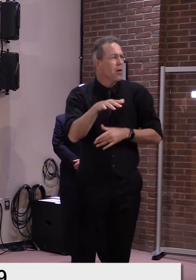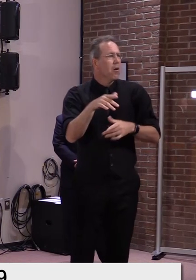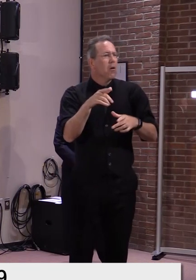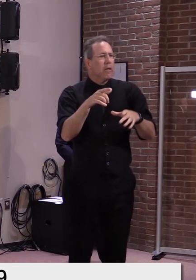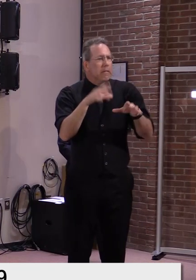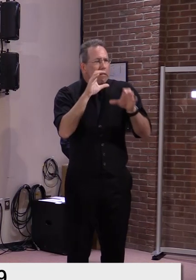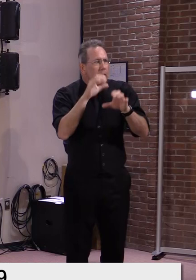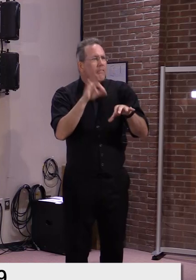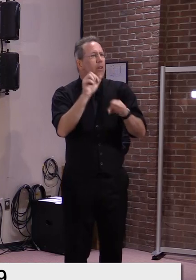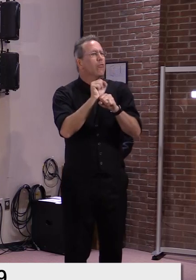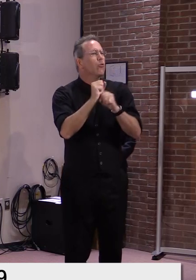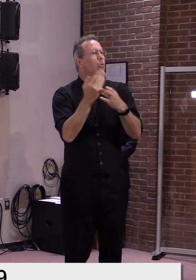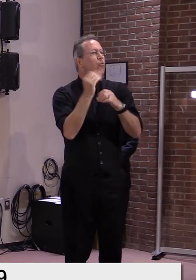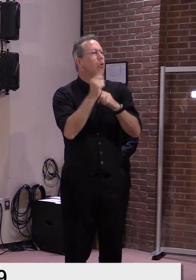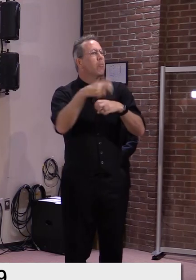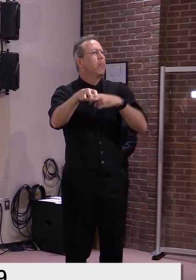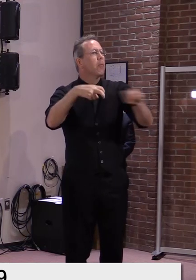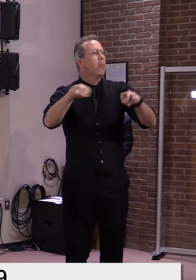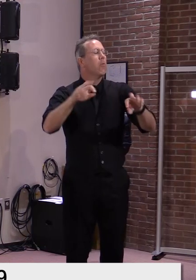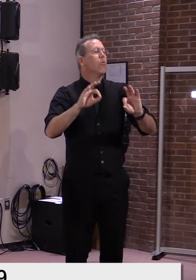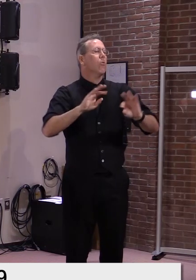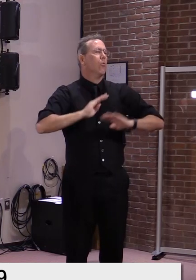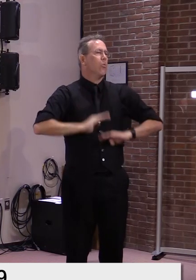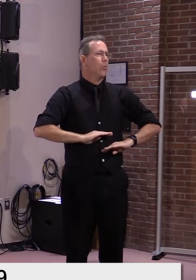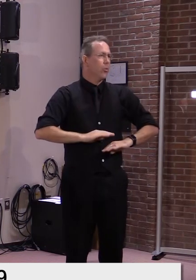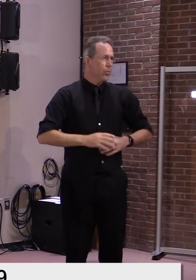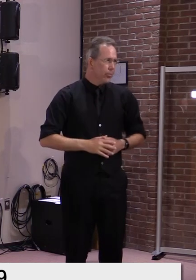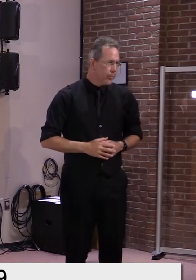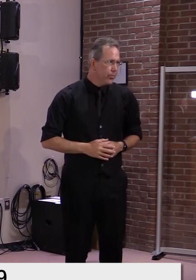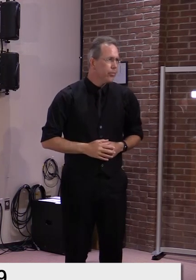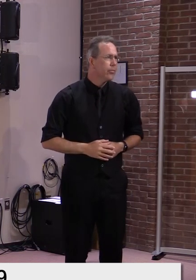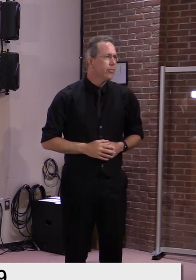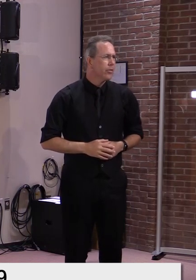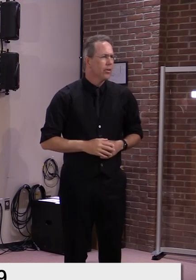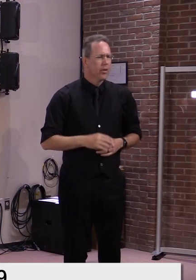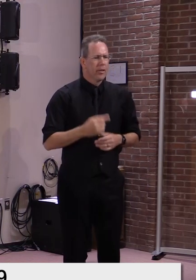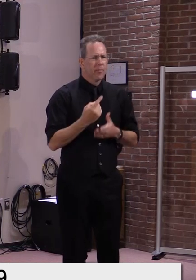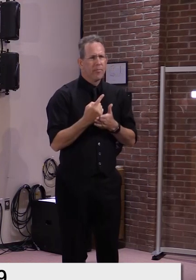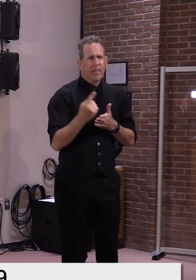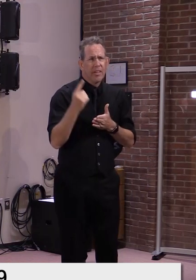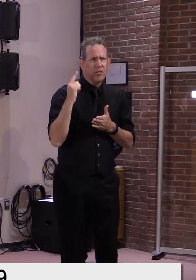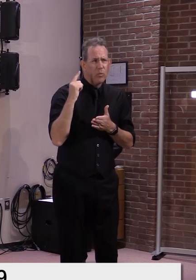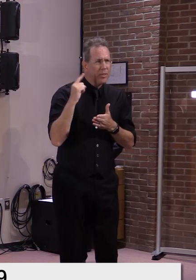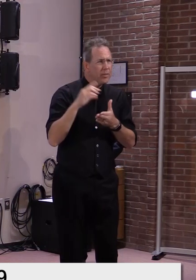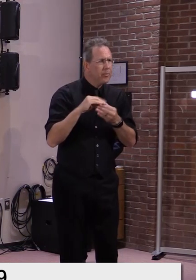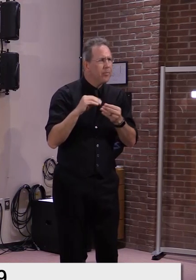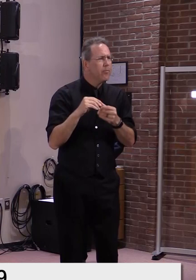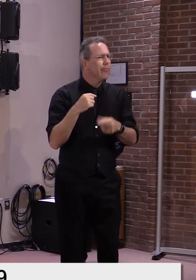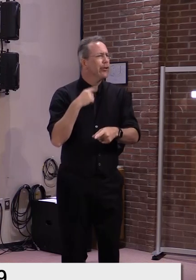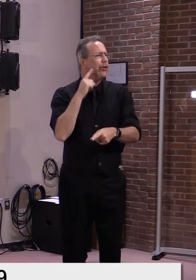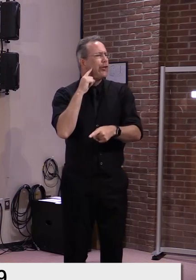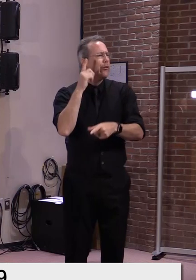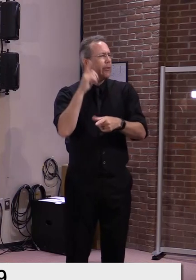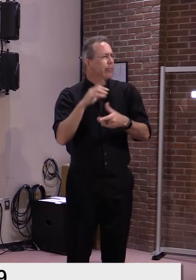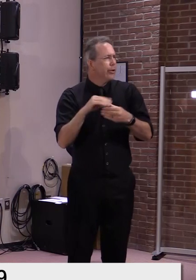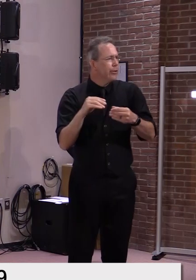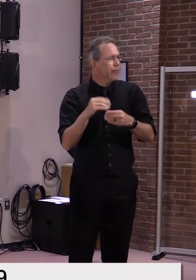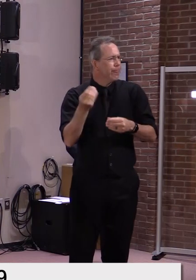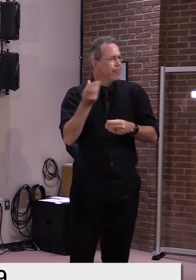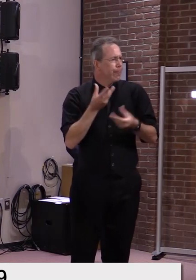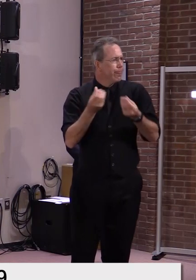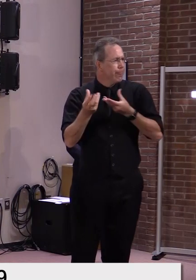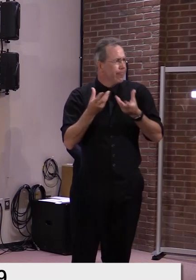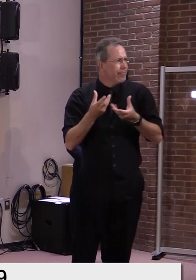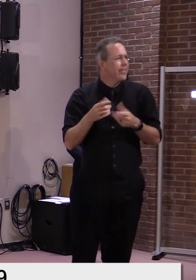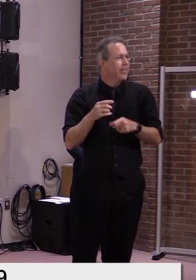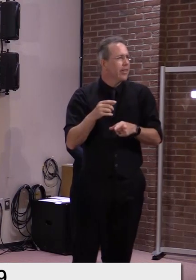employment. I was given in a weekly report last week a success story where a maintenance employee